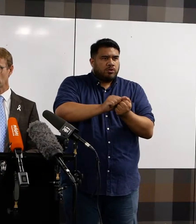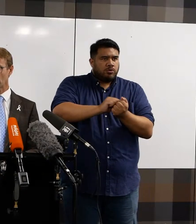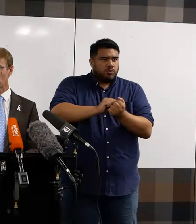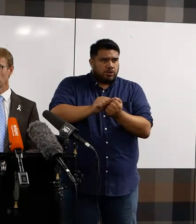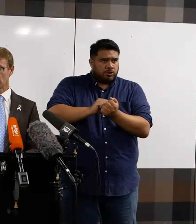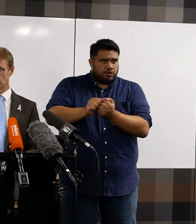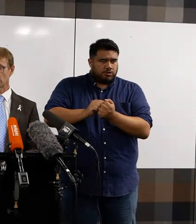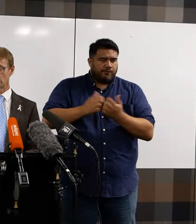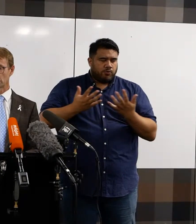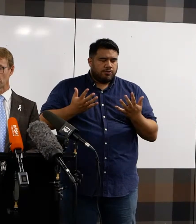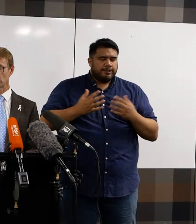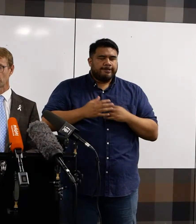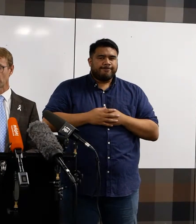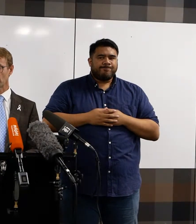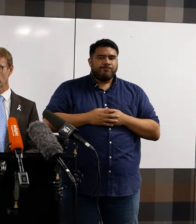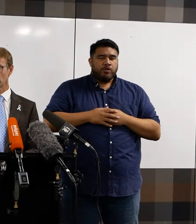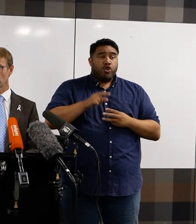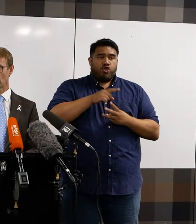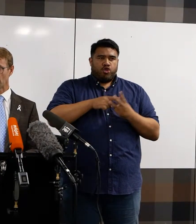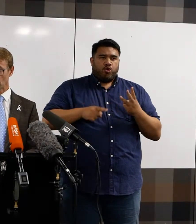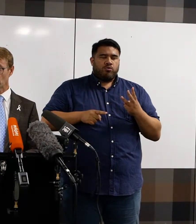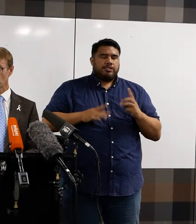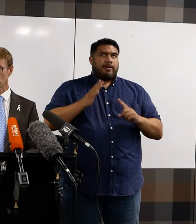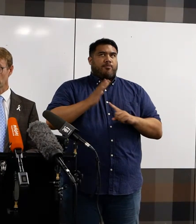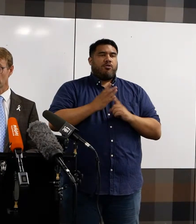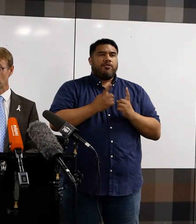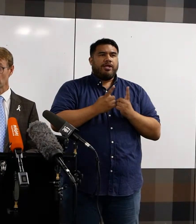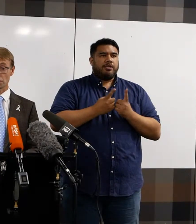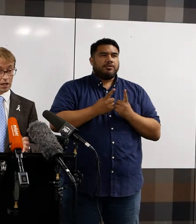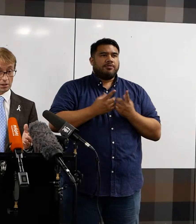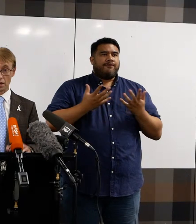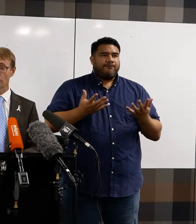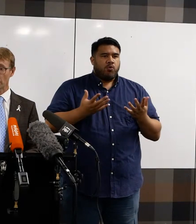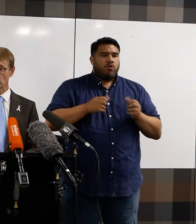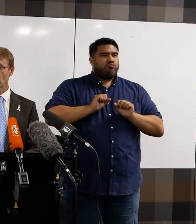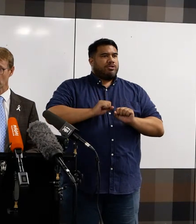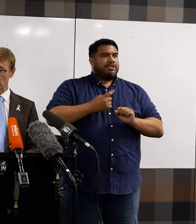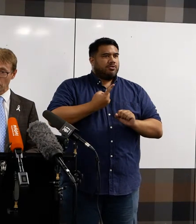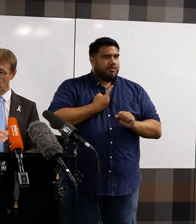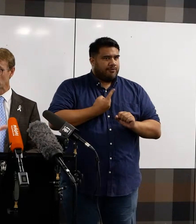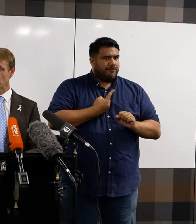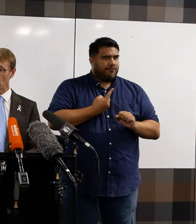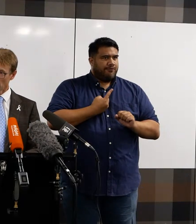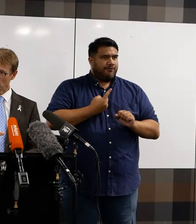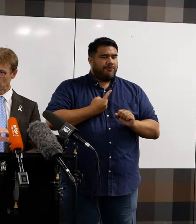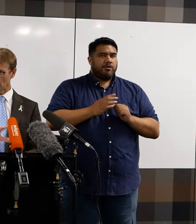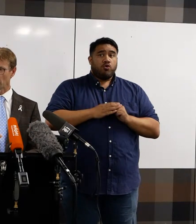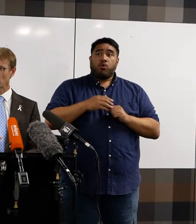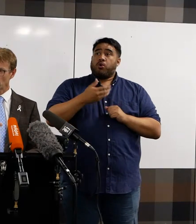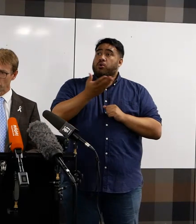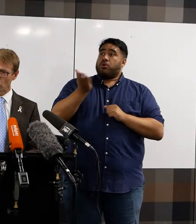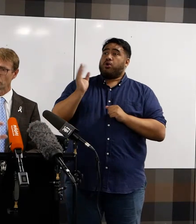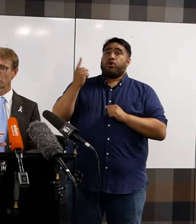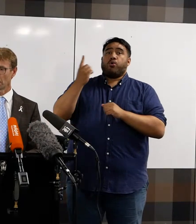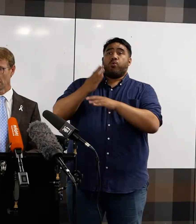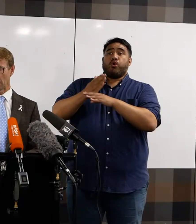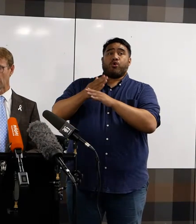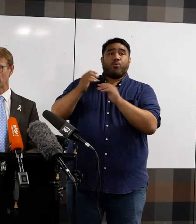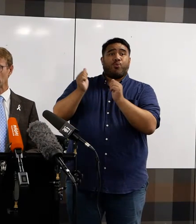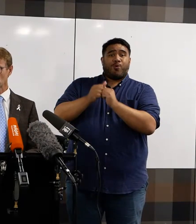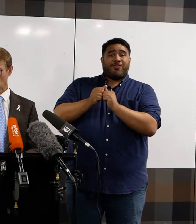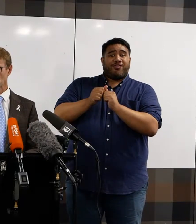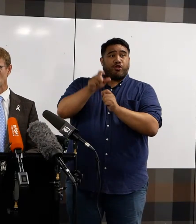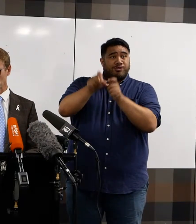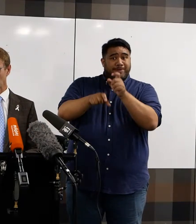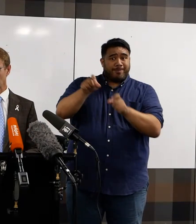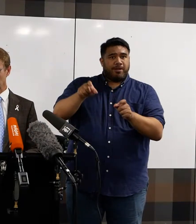but that is the most appropriate precautionary measures, and that's what anyone who's involved, particularly those who are involved in